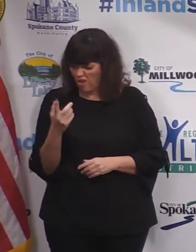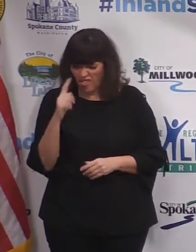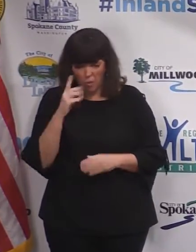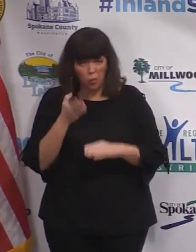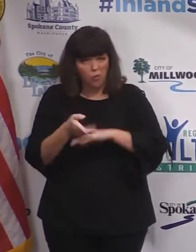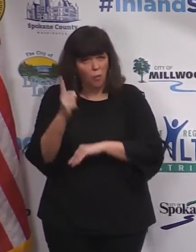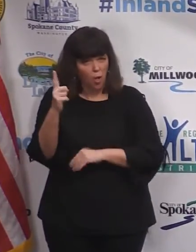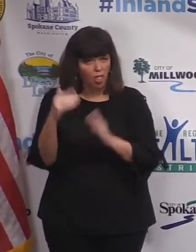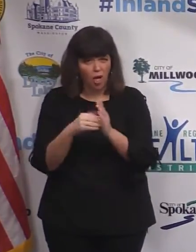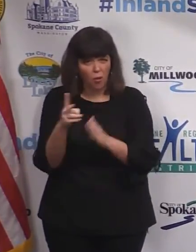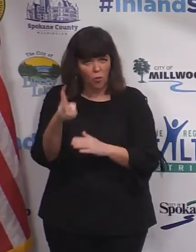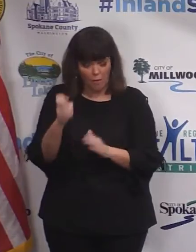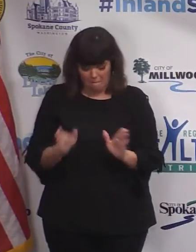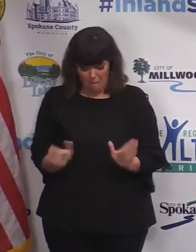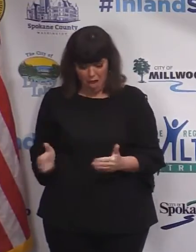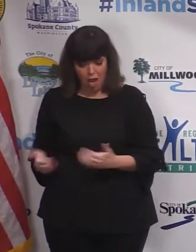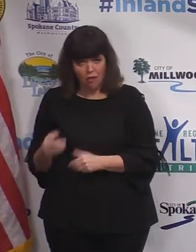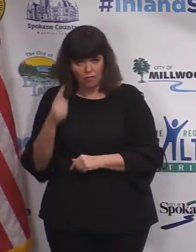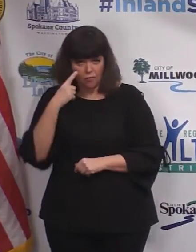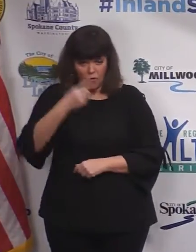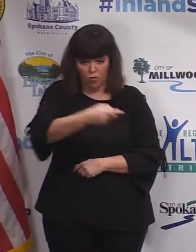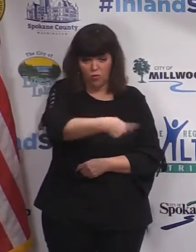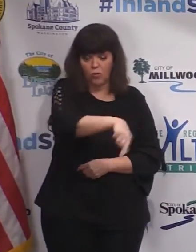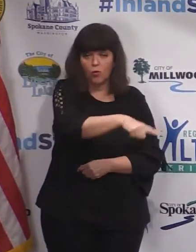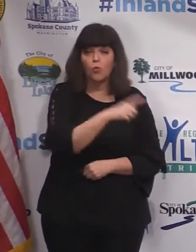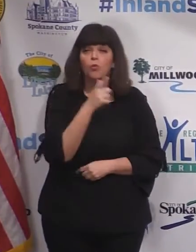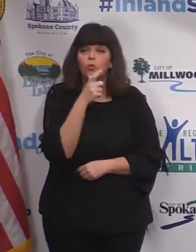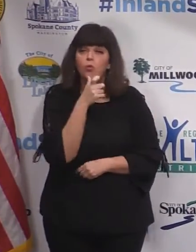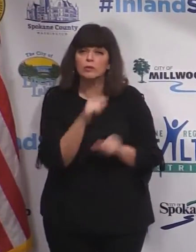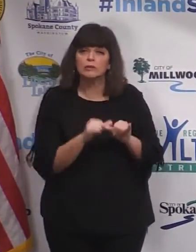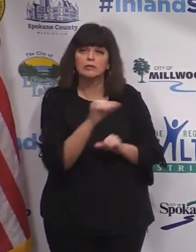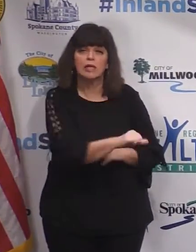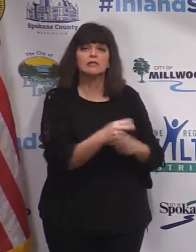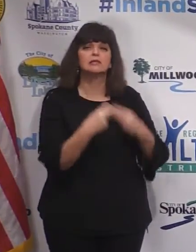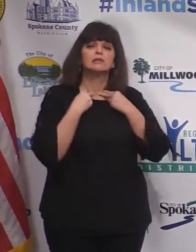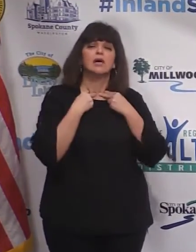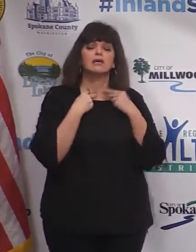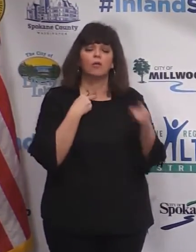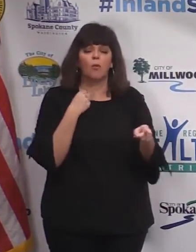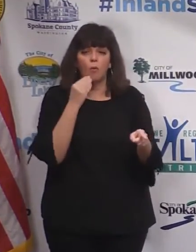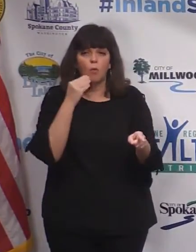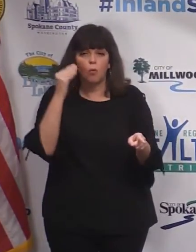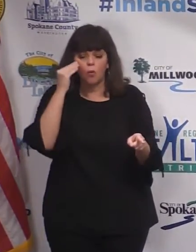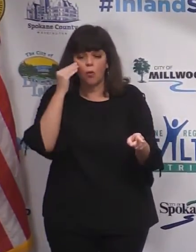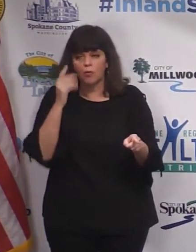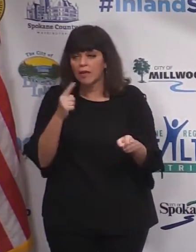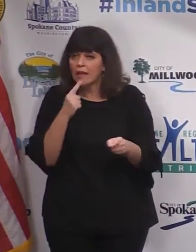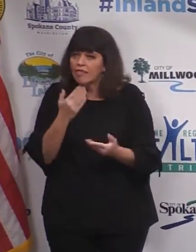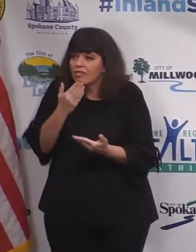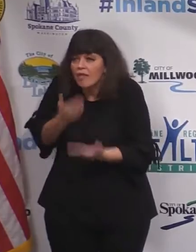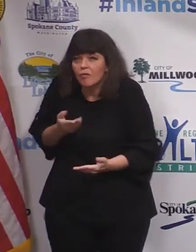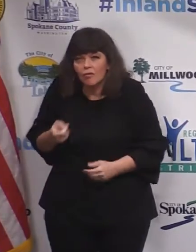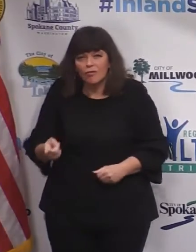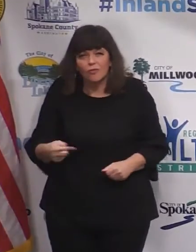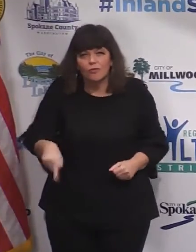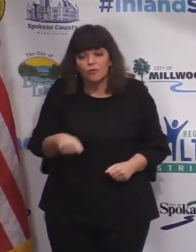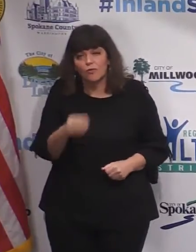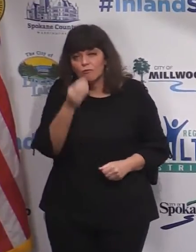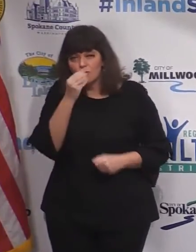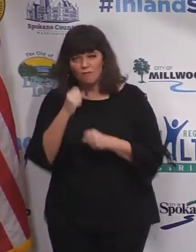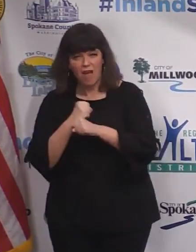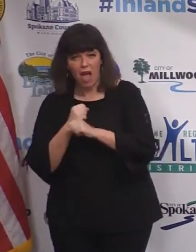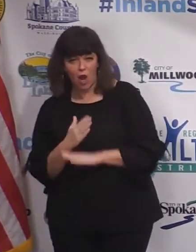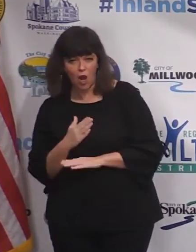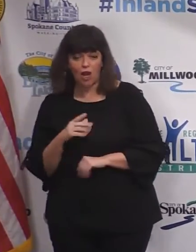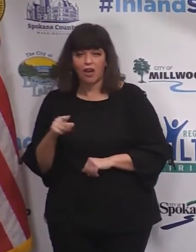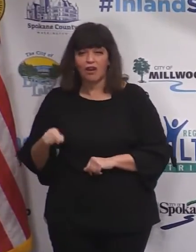in or at risk because of the coronavirus. So I want to thank those volunteers for working alongside us to help make